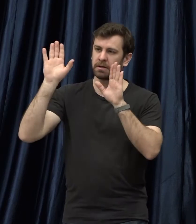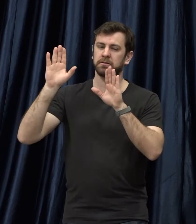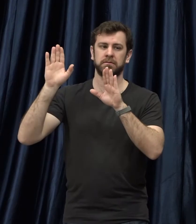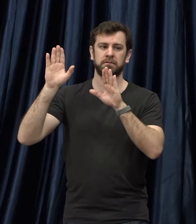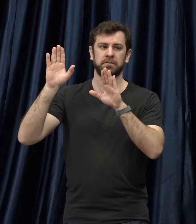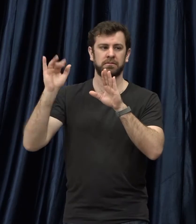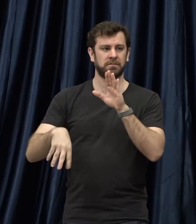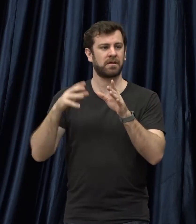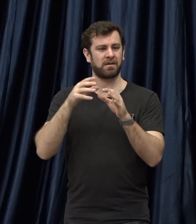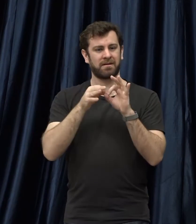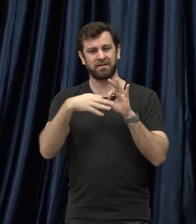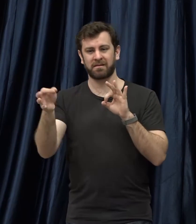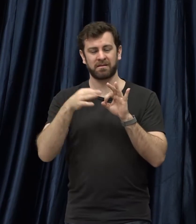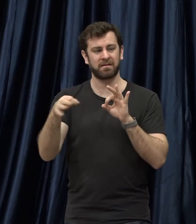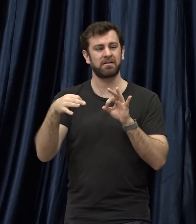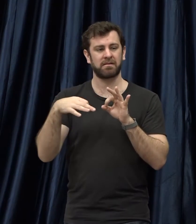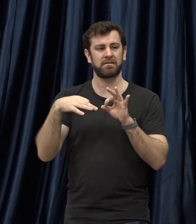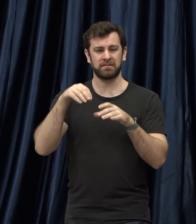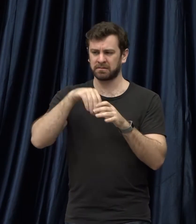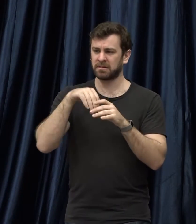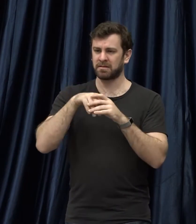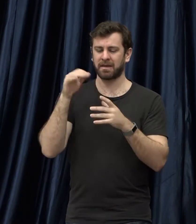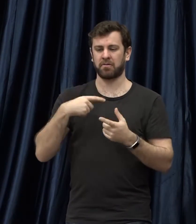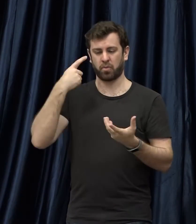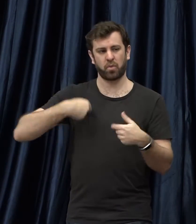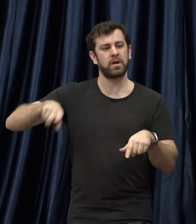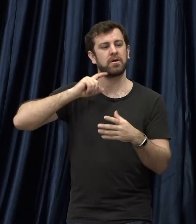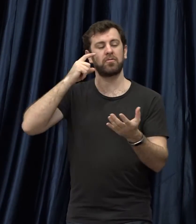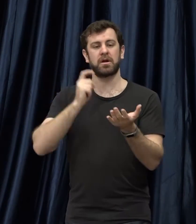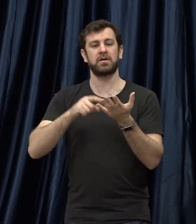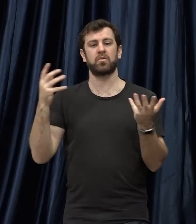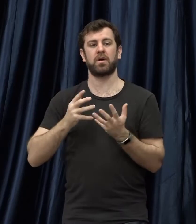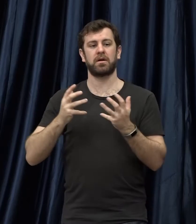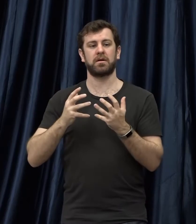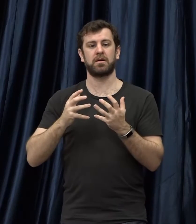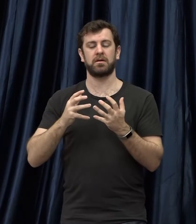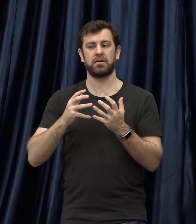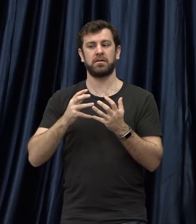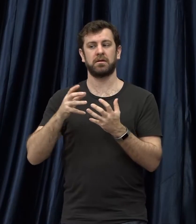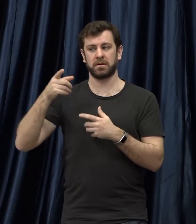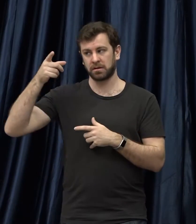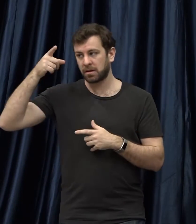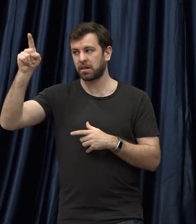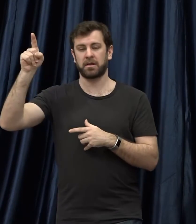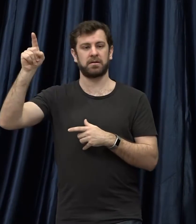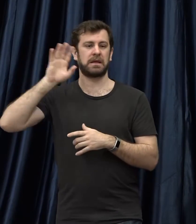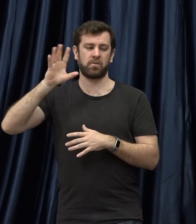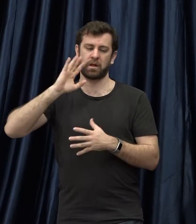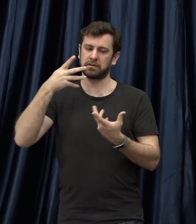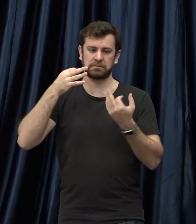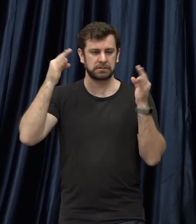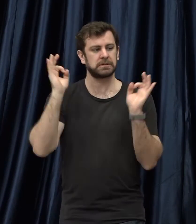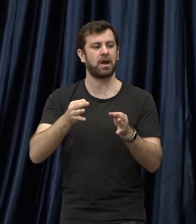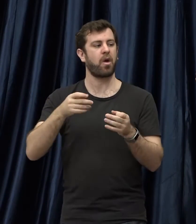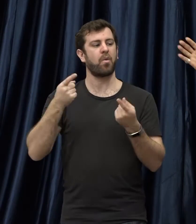this maqam of tawakkul ala Allah, we recognize that ultimately Allah subhanahu wa ta'ala will decide when